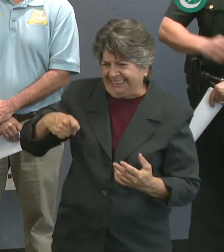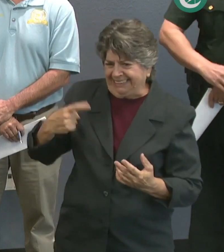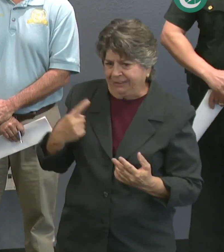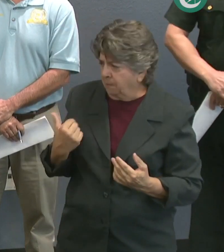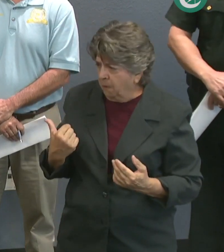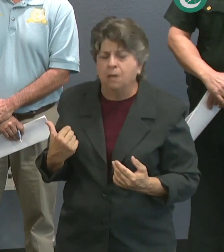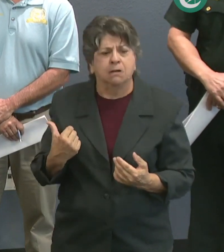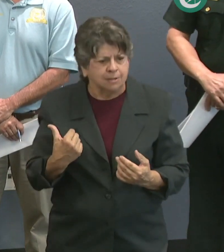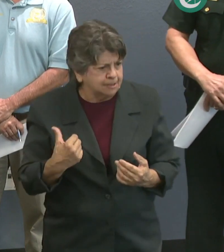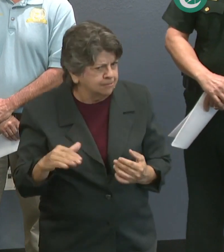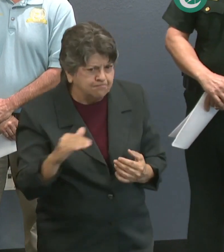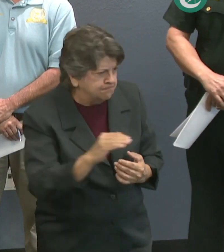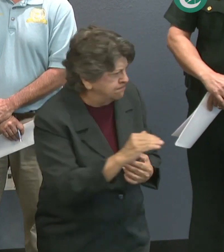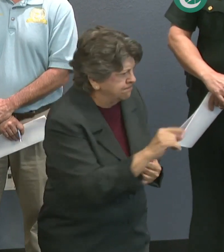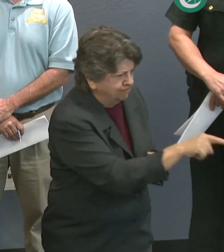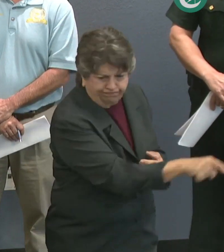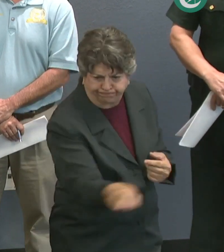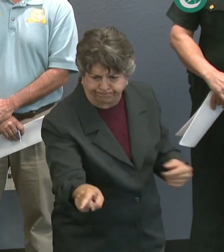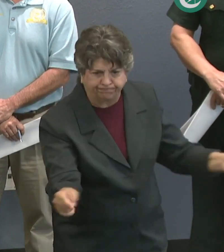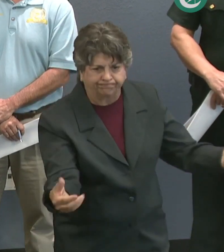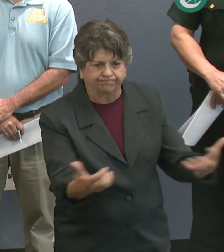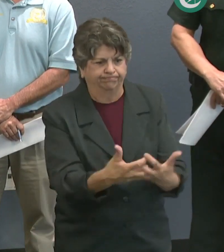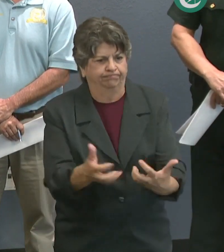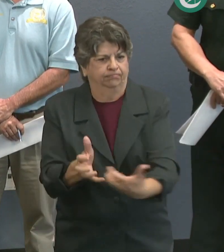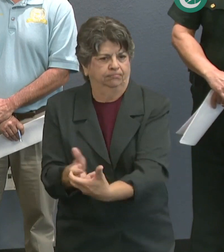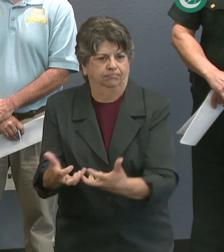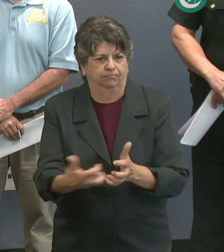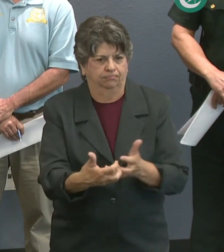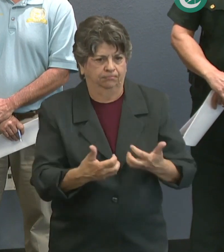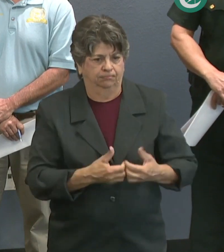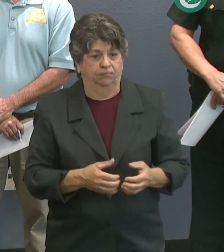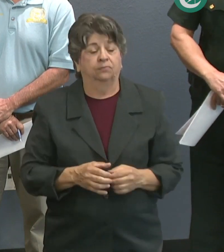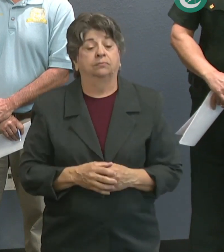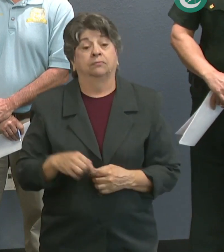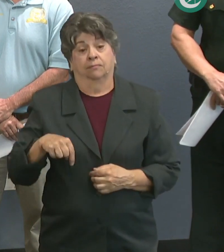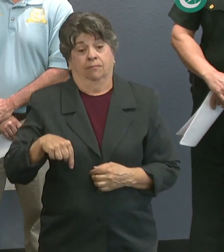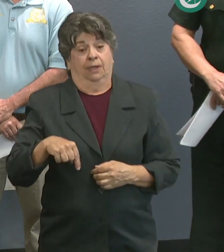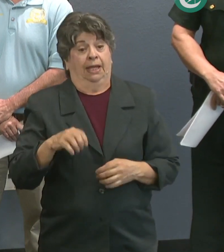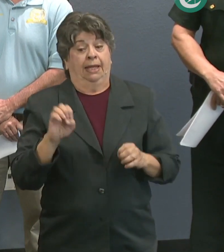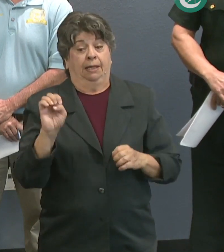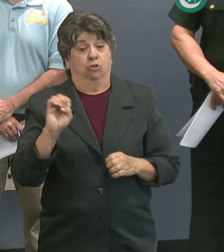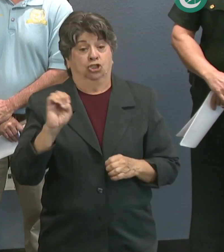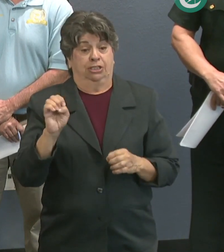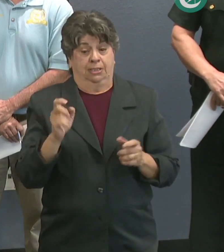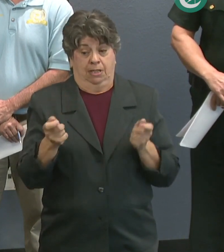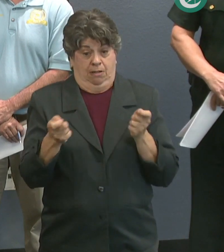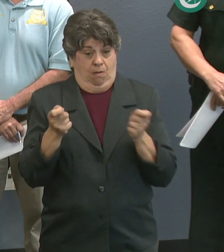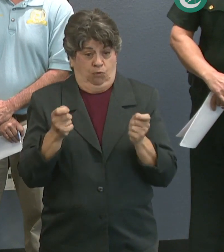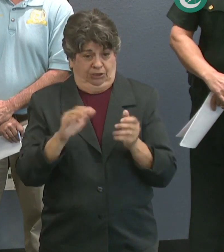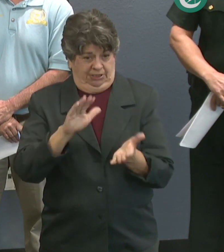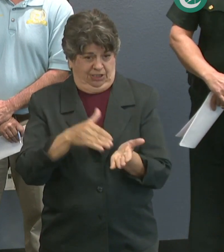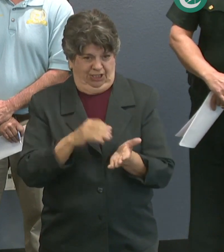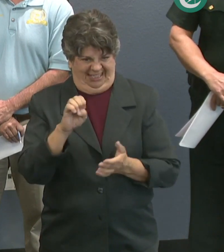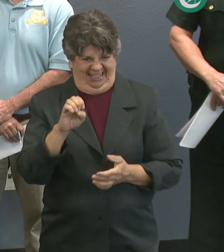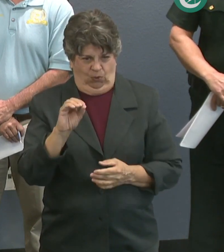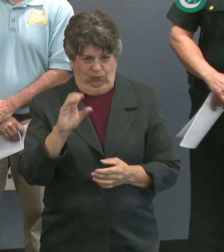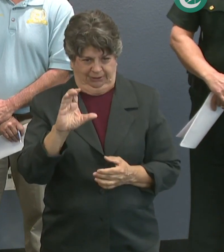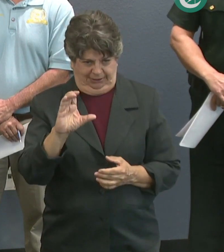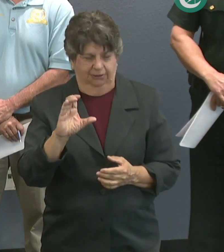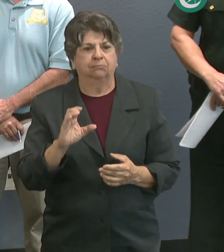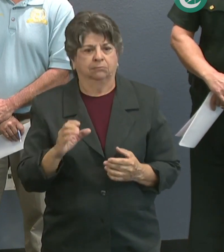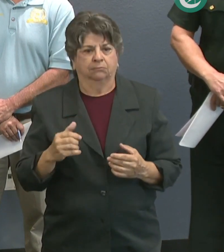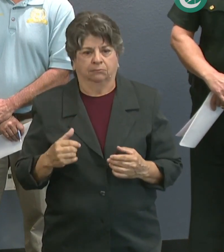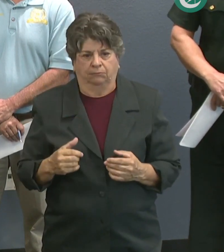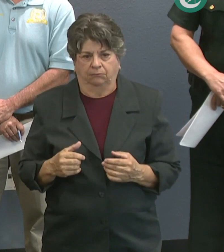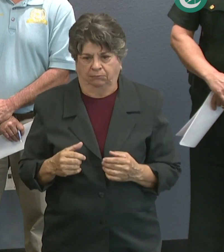do. We're at a level 2 up in the EOC, but what's different is we're doing a lot of work remotely. So we're doing a lot of work, but you're not seeing a